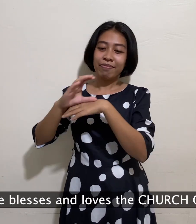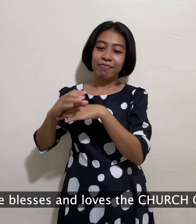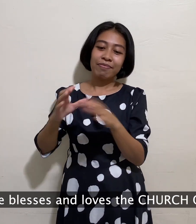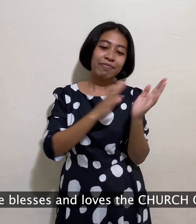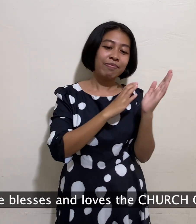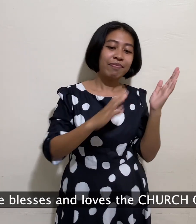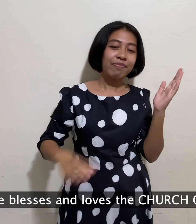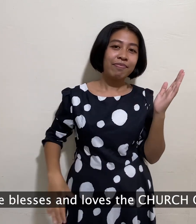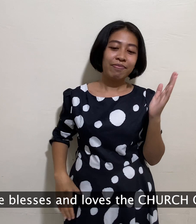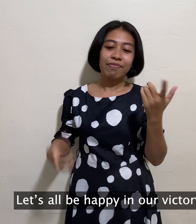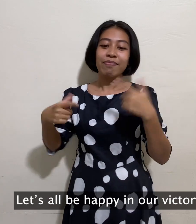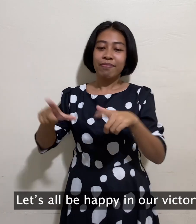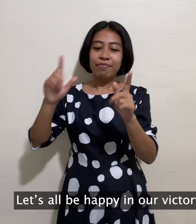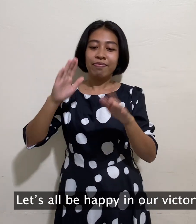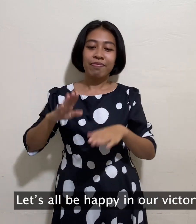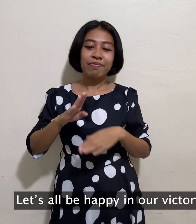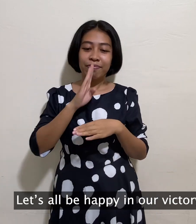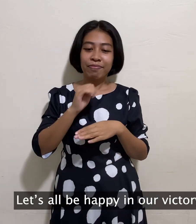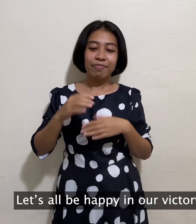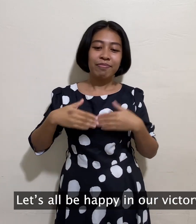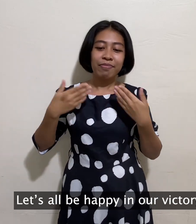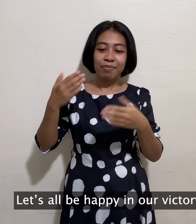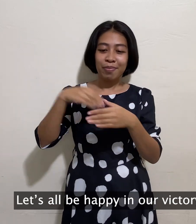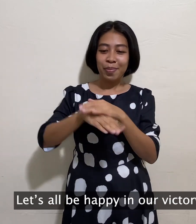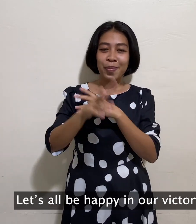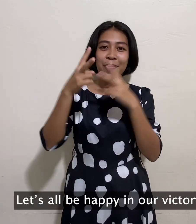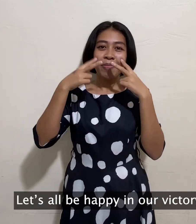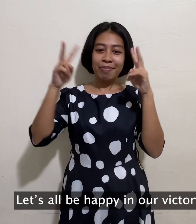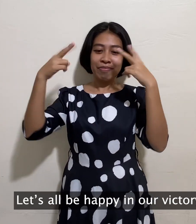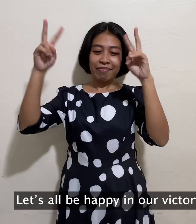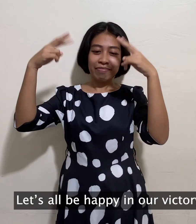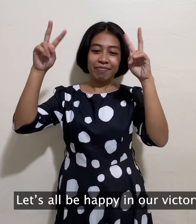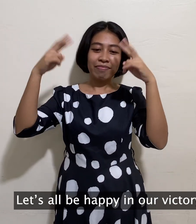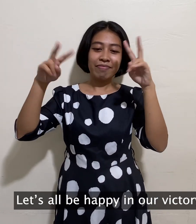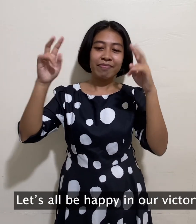of Christ. Let's all be happy in a victory, the